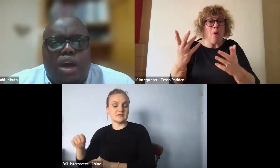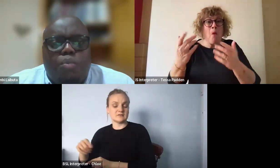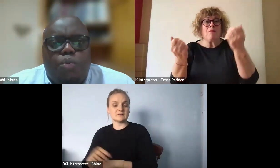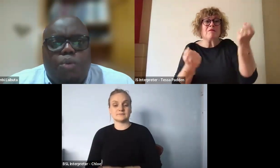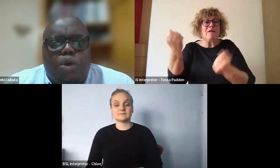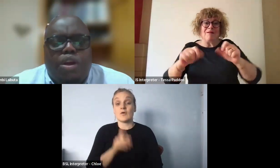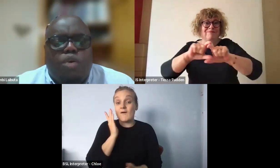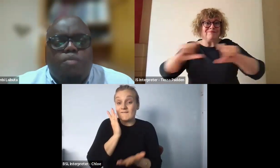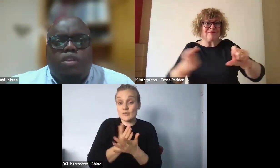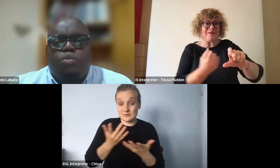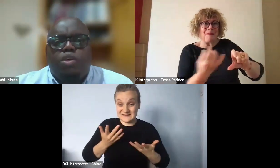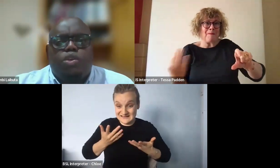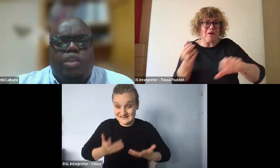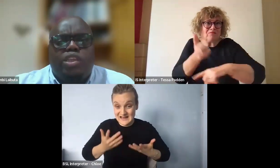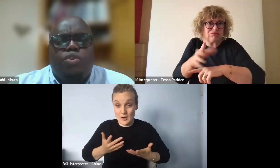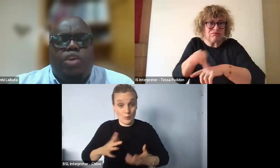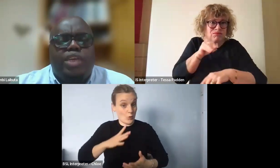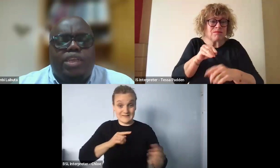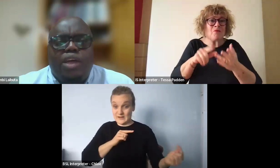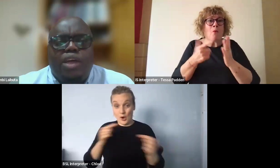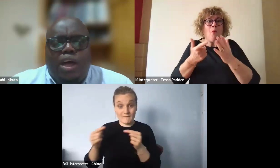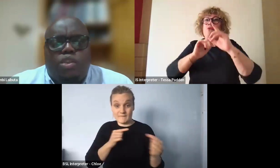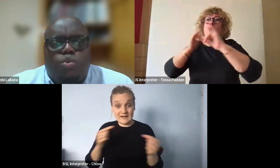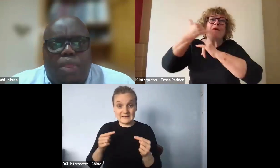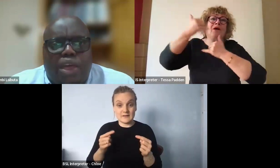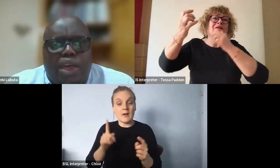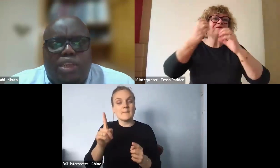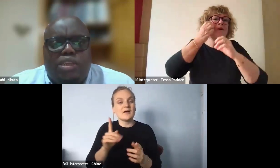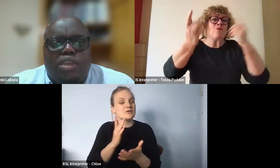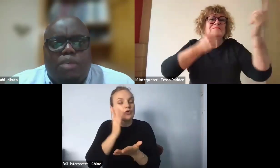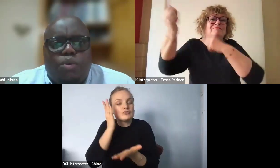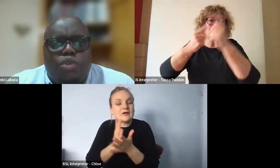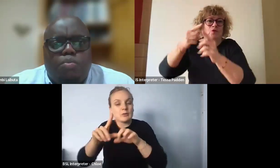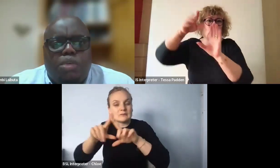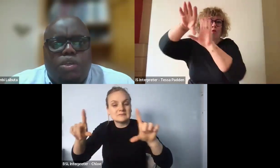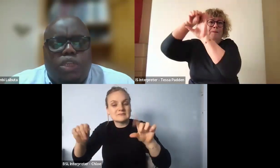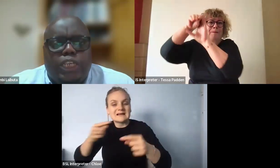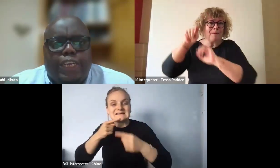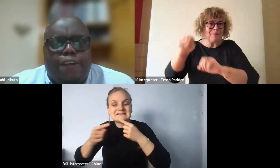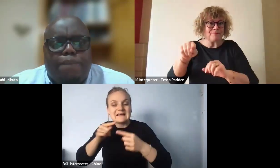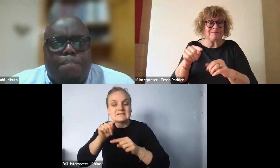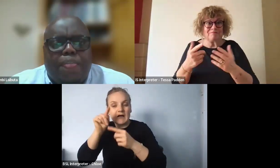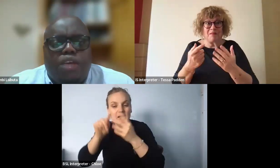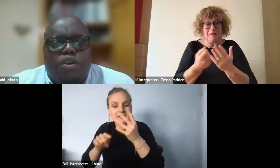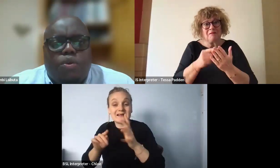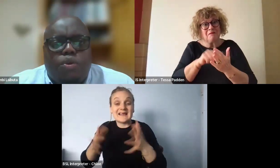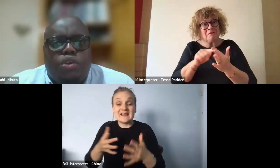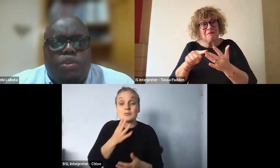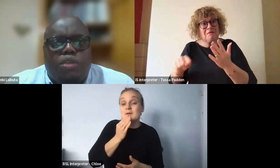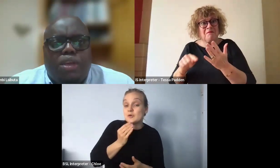course, now we are not in a conflict situation, so there's no real data as to whether AI systems are going to be used in